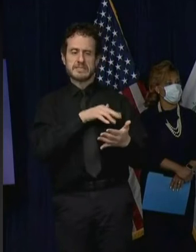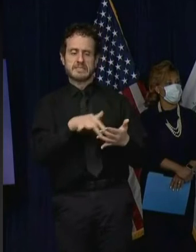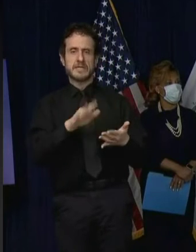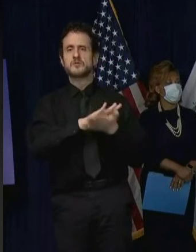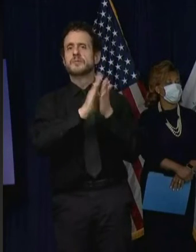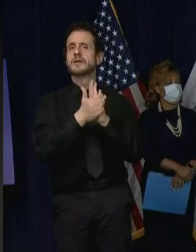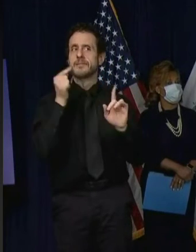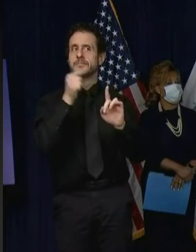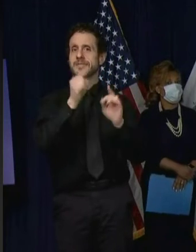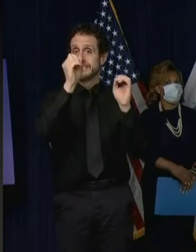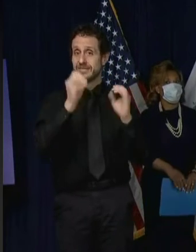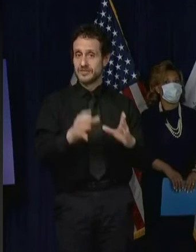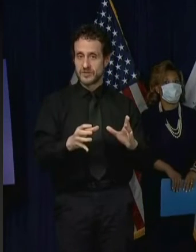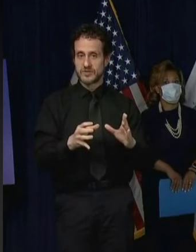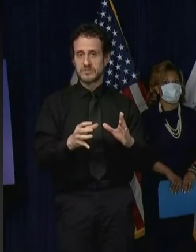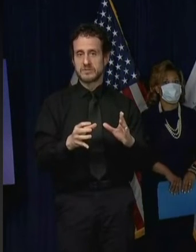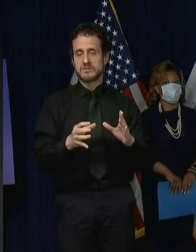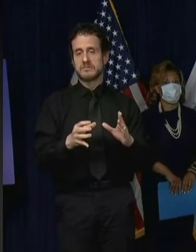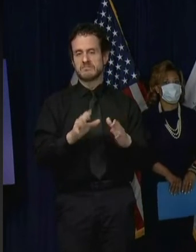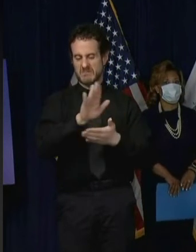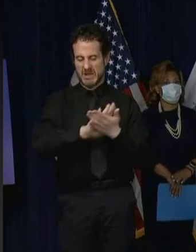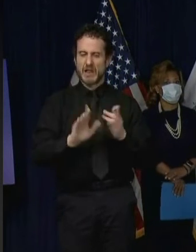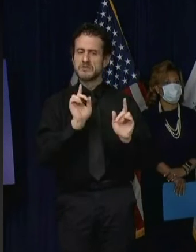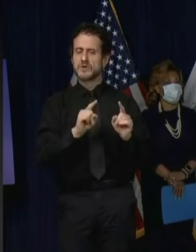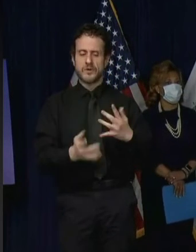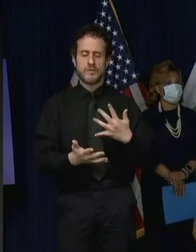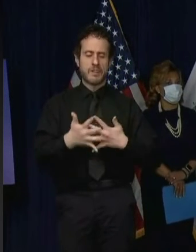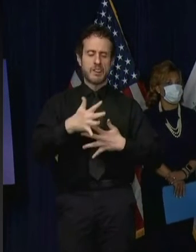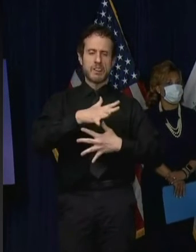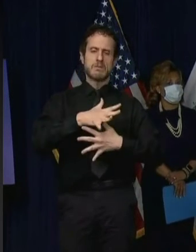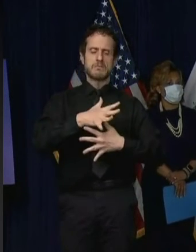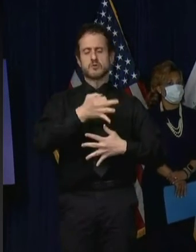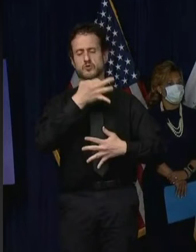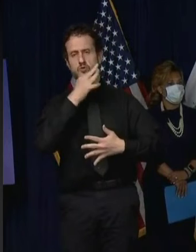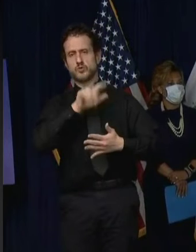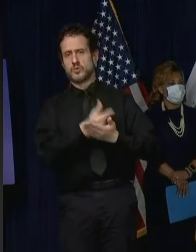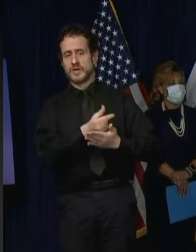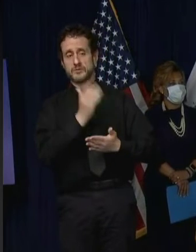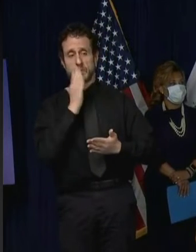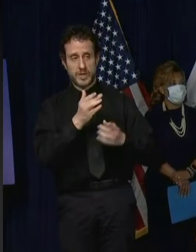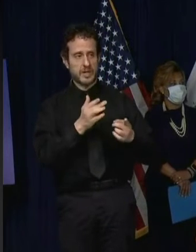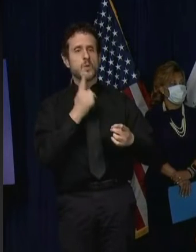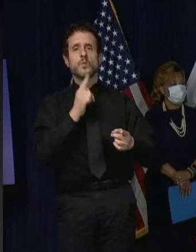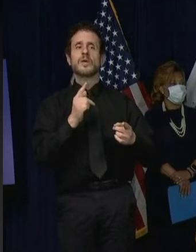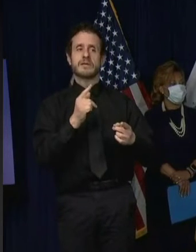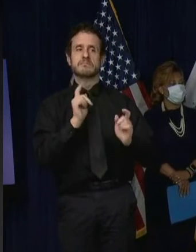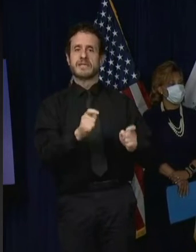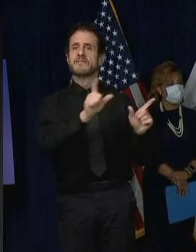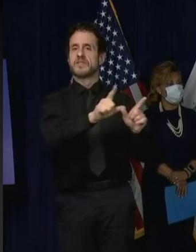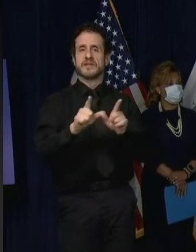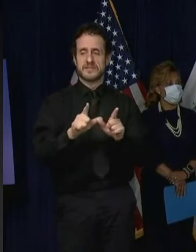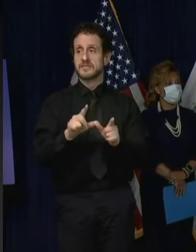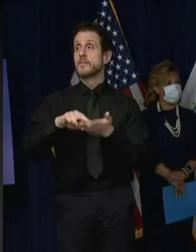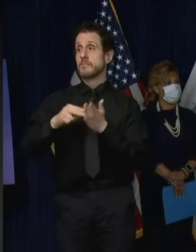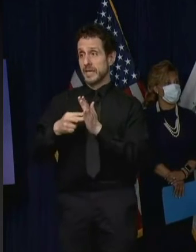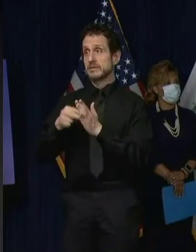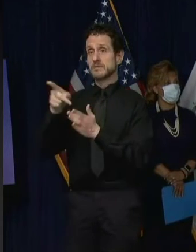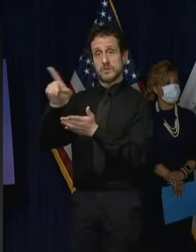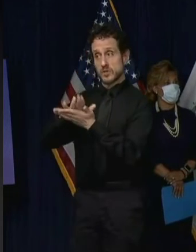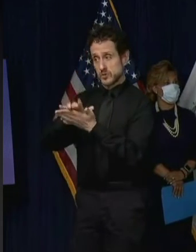student teachers, to ensure that this situation does not impact schools' ability to hire the qualified teachers that they